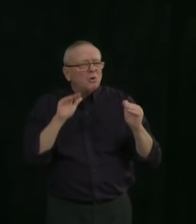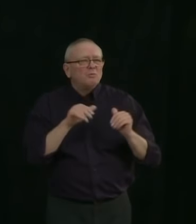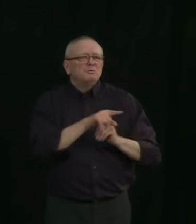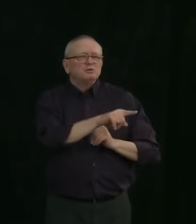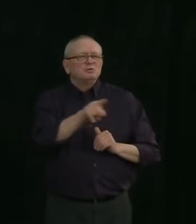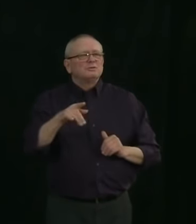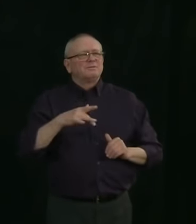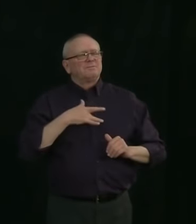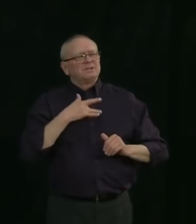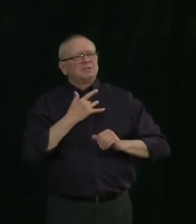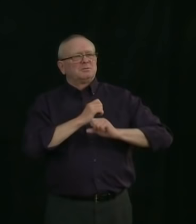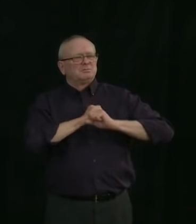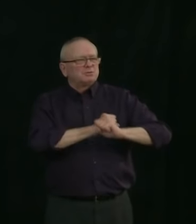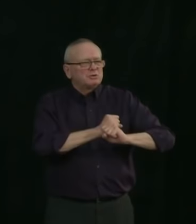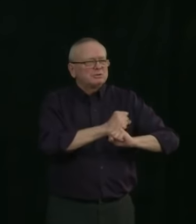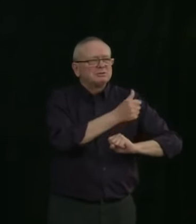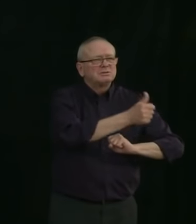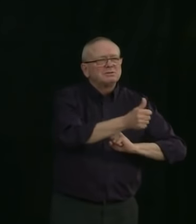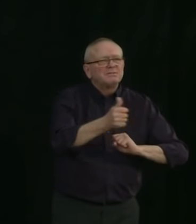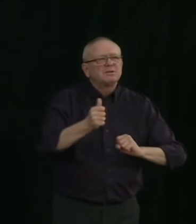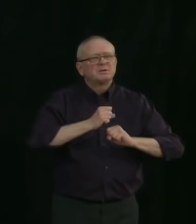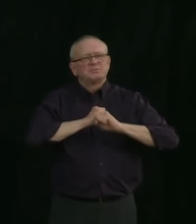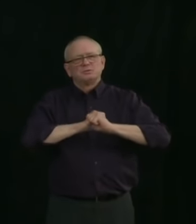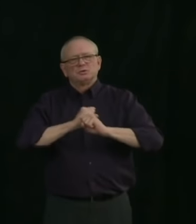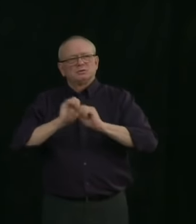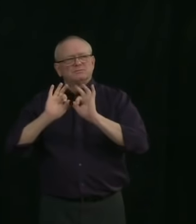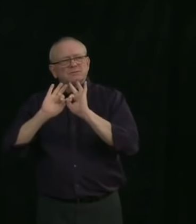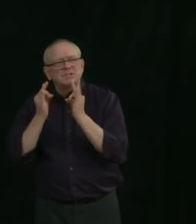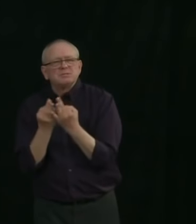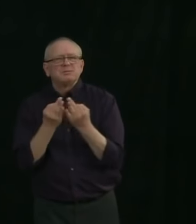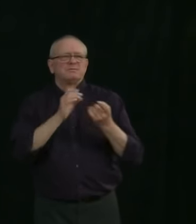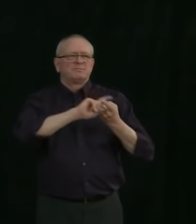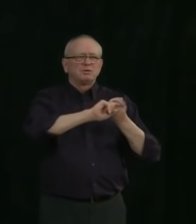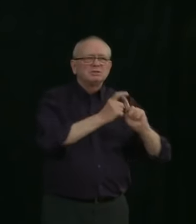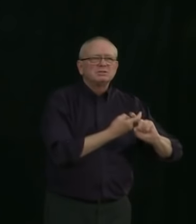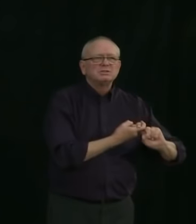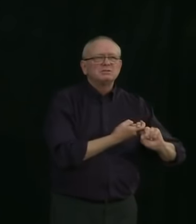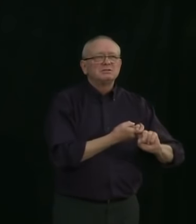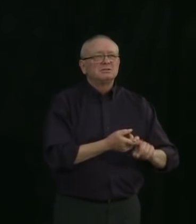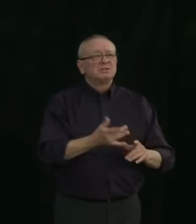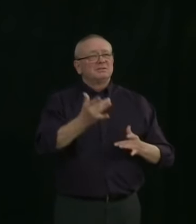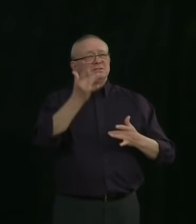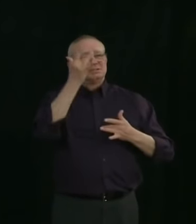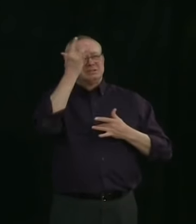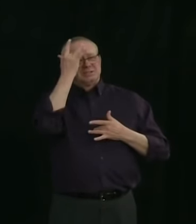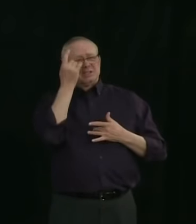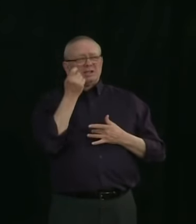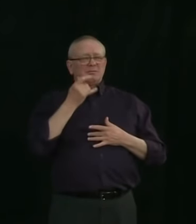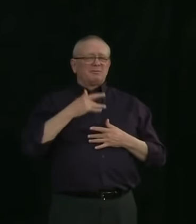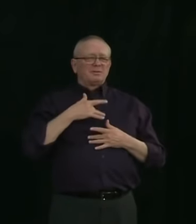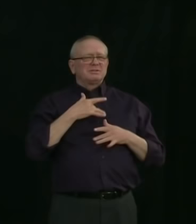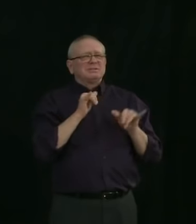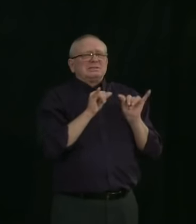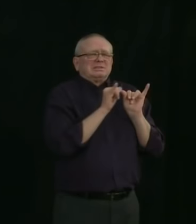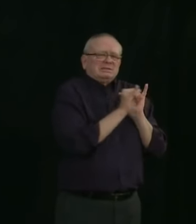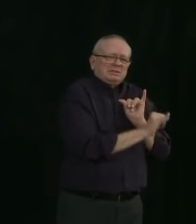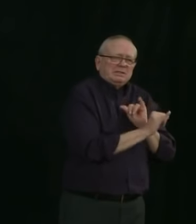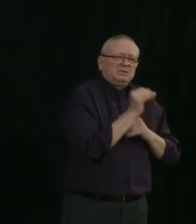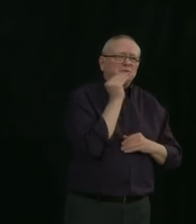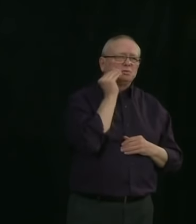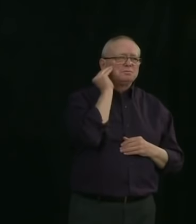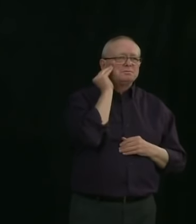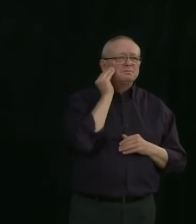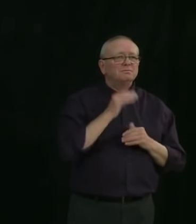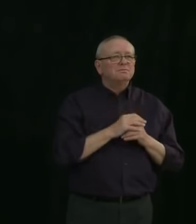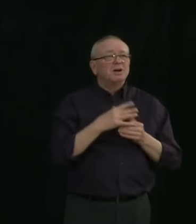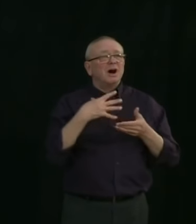in any way, stay home. Practice physical distancing whenever you're out in public. Continue to practice good